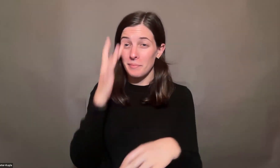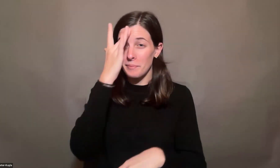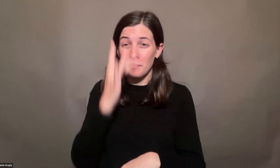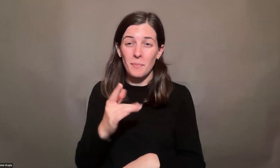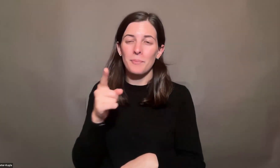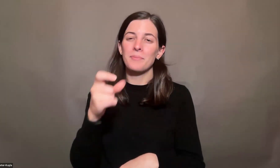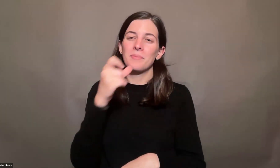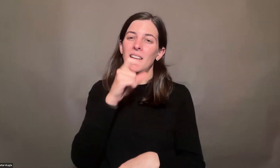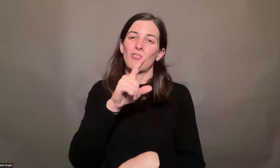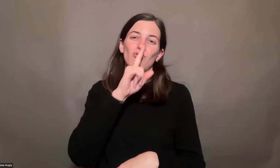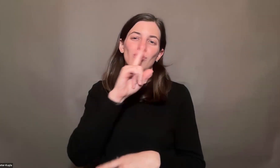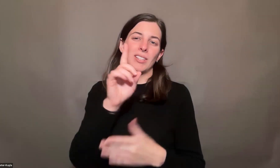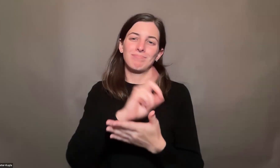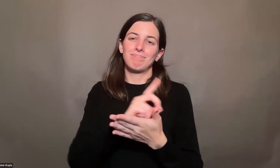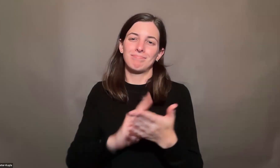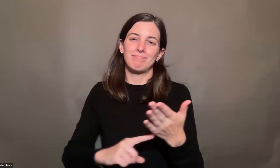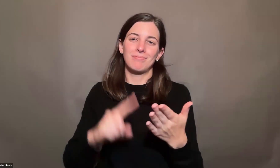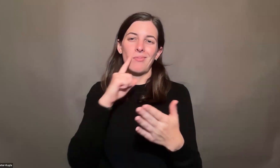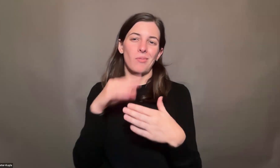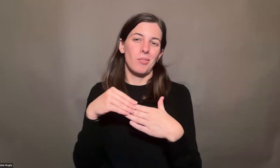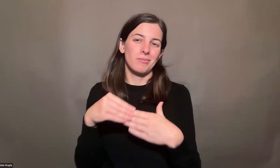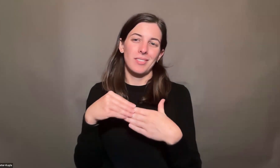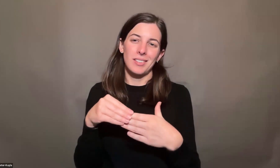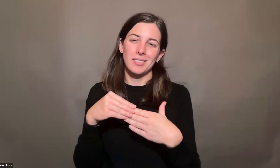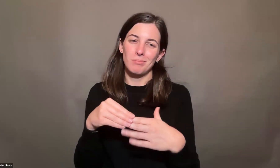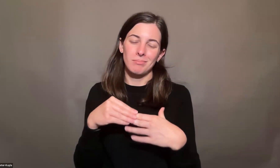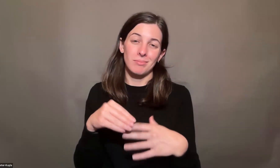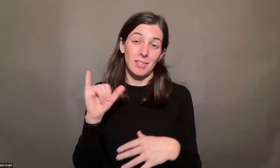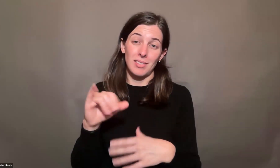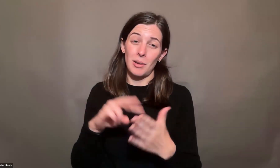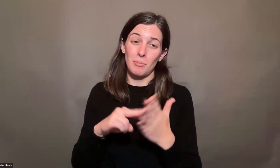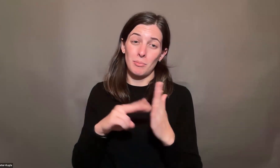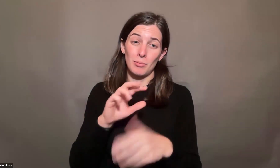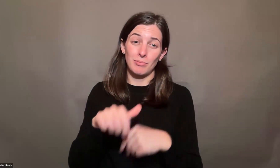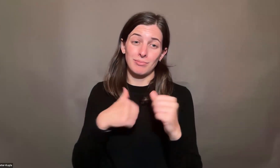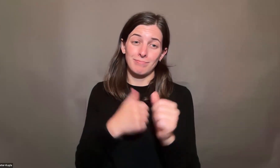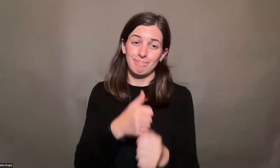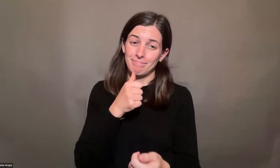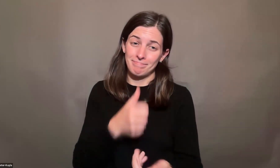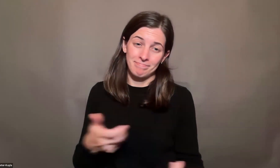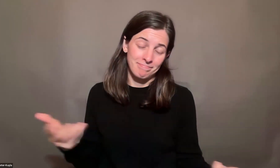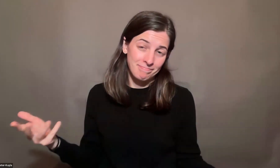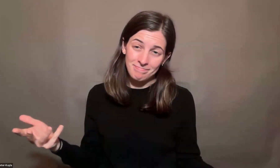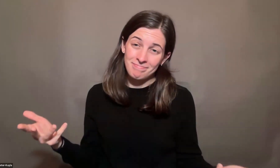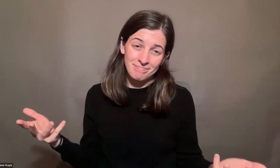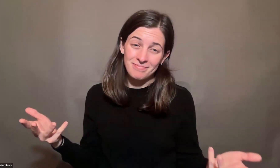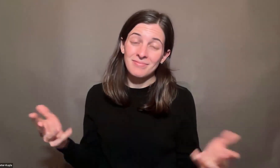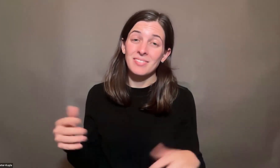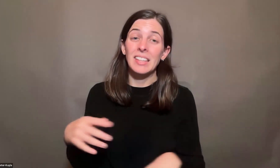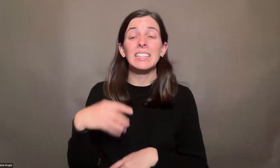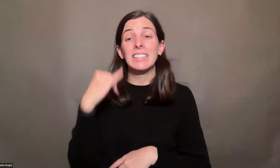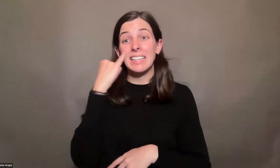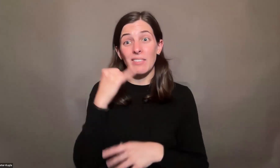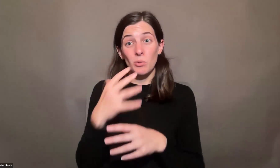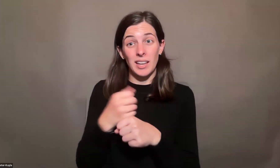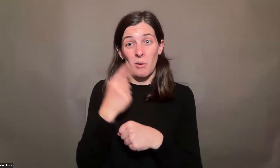That wasn't their intention when they were created. And often to read them, they can be quite long. There will be quite a lot of information in them, and they're